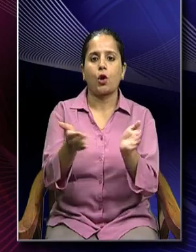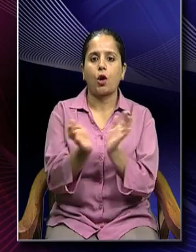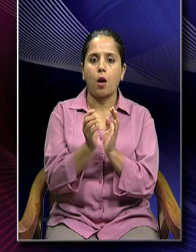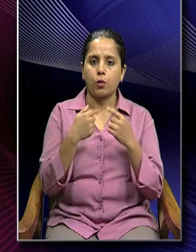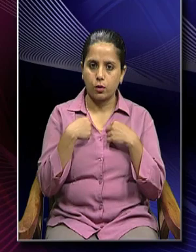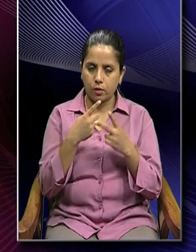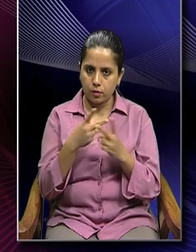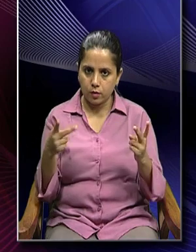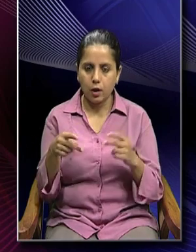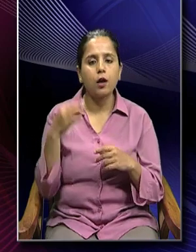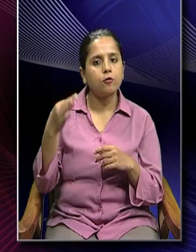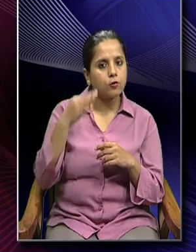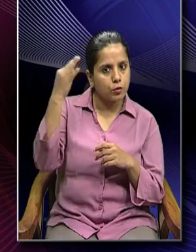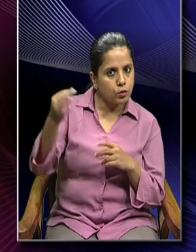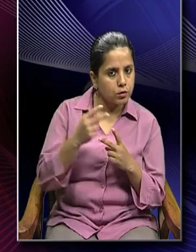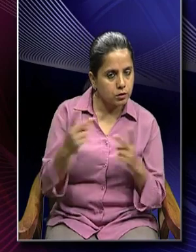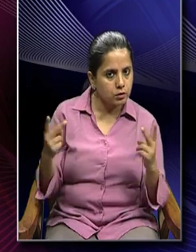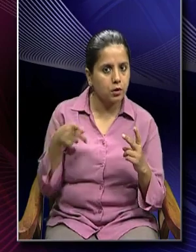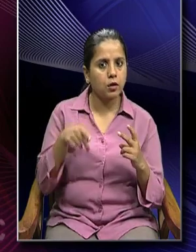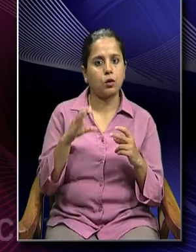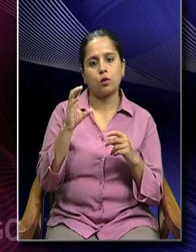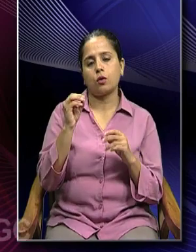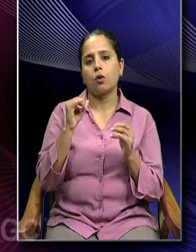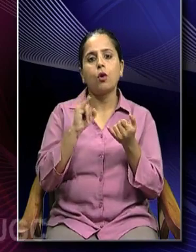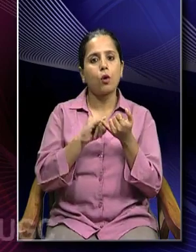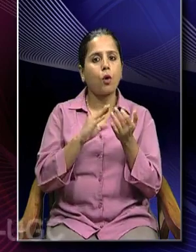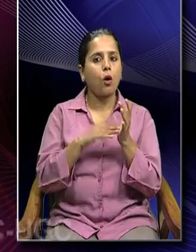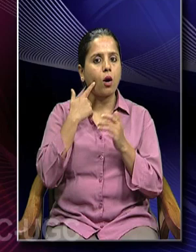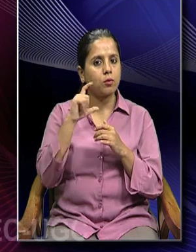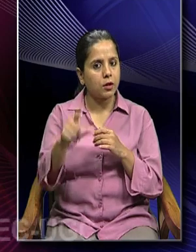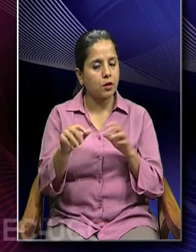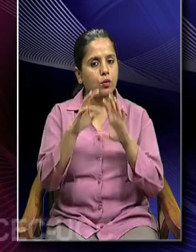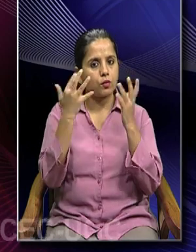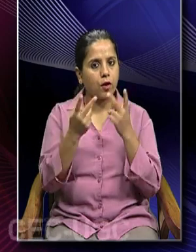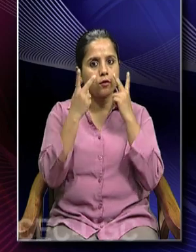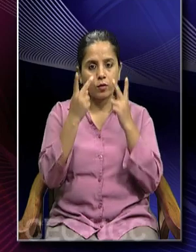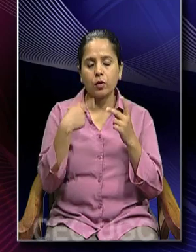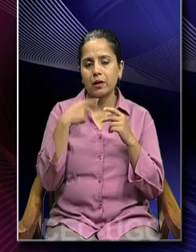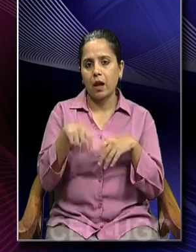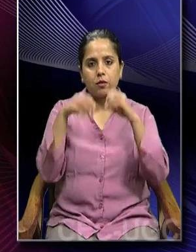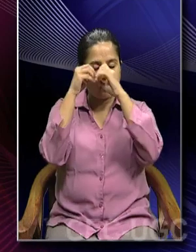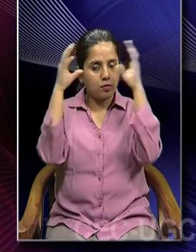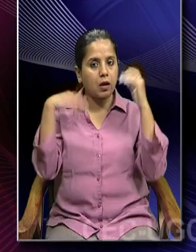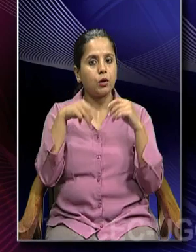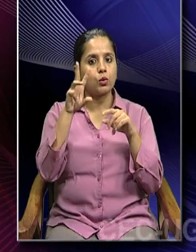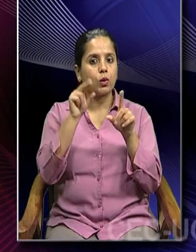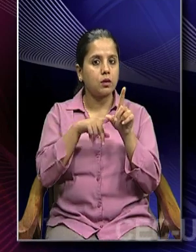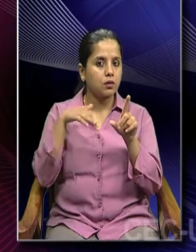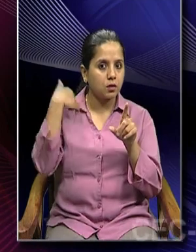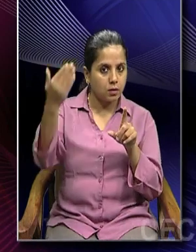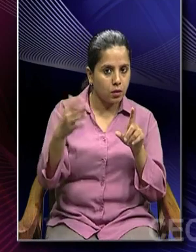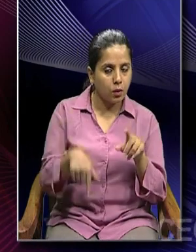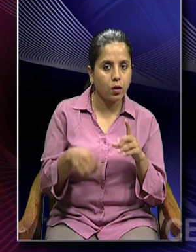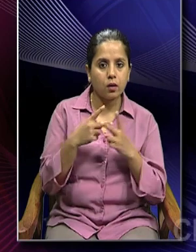is futuristic, which is cosmic worldview driven. We can imagine that 20 years down the line, 30 years down the